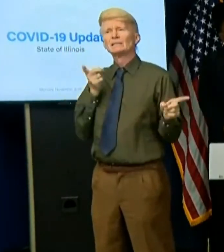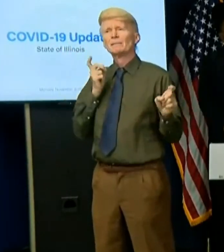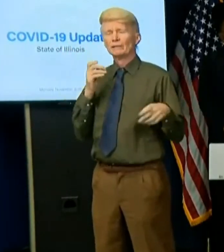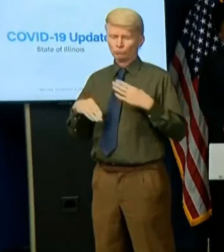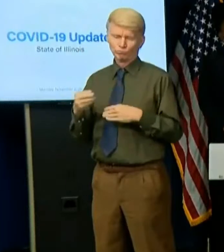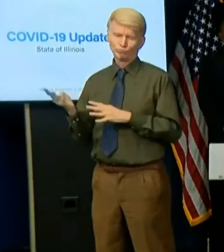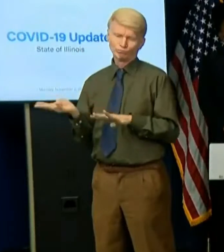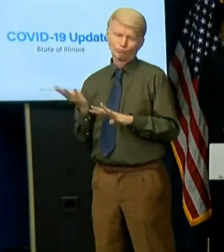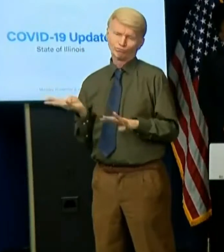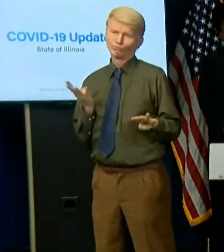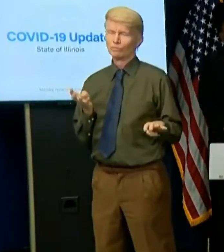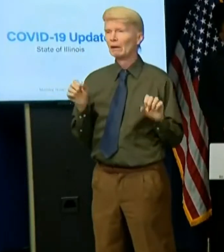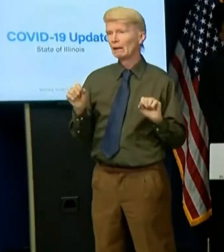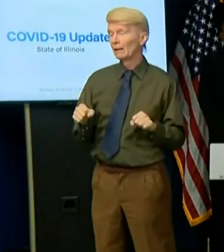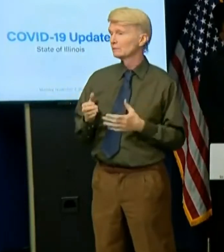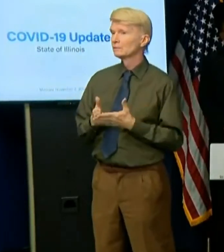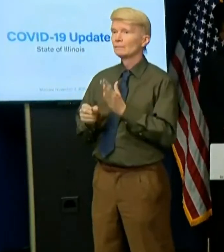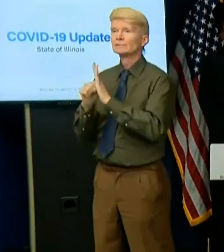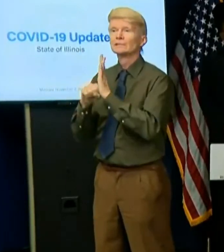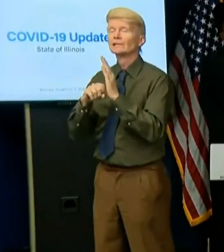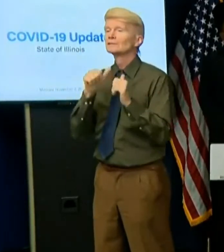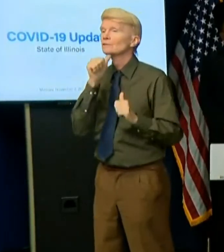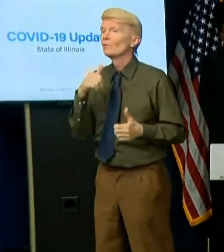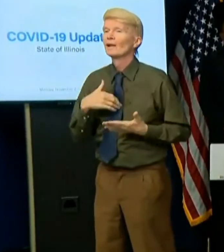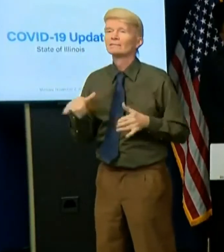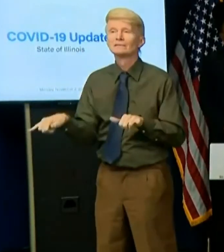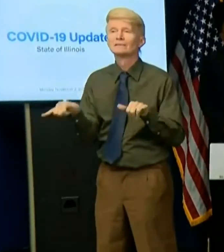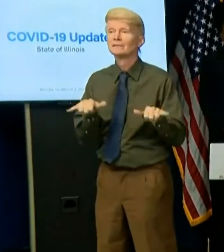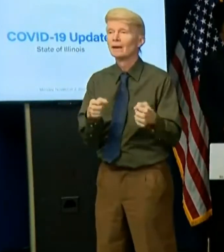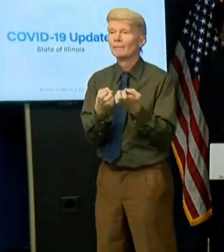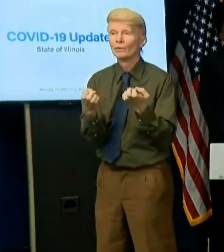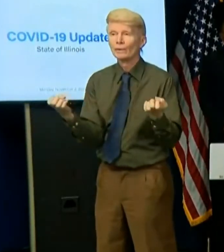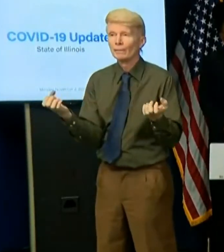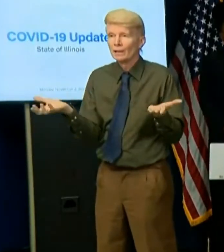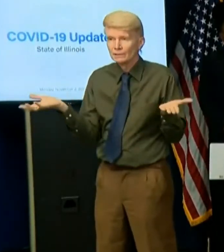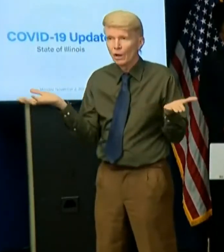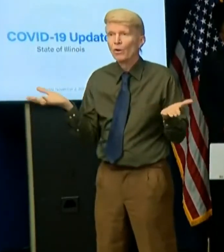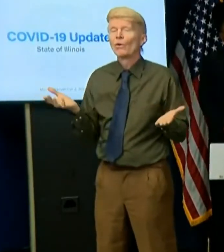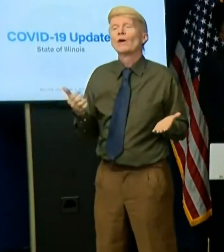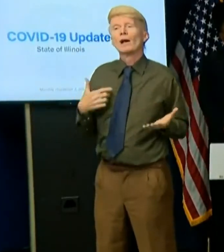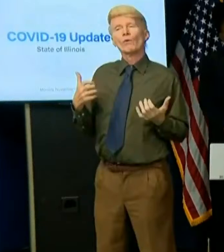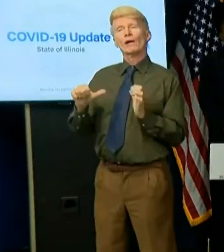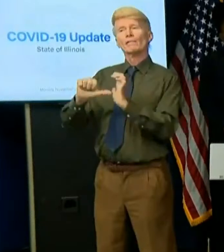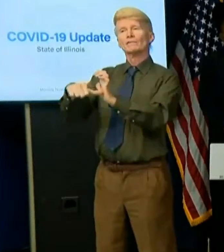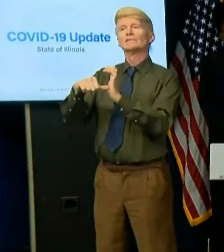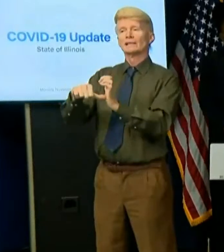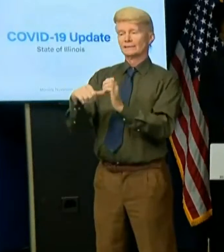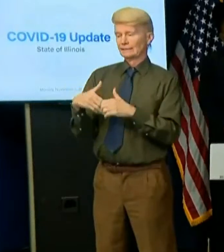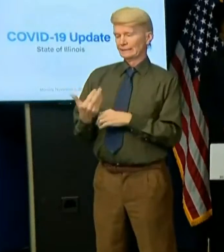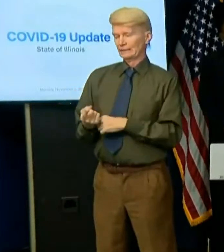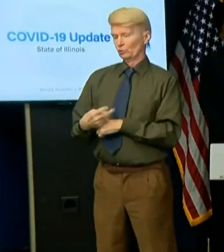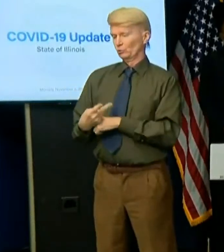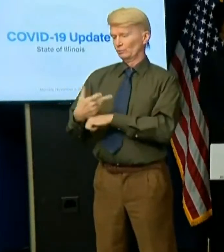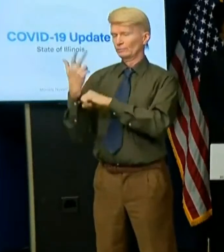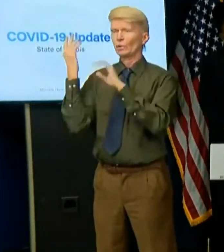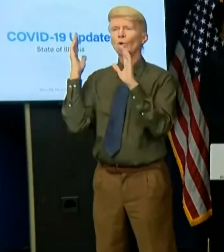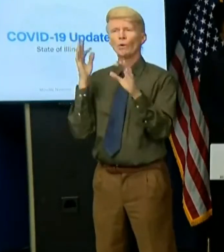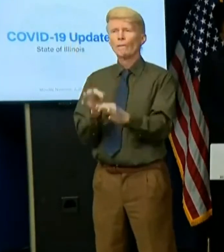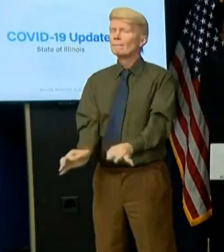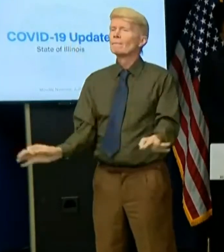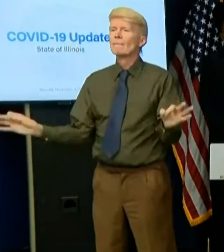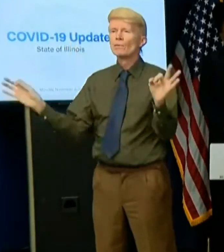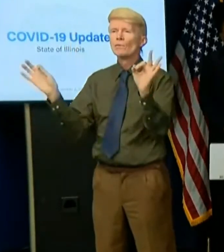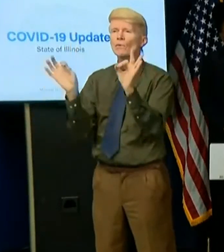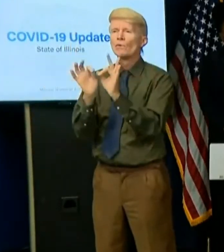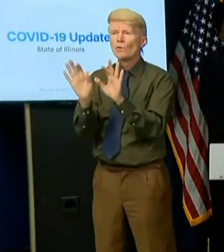ballots, and some don't. I want to put heavy emphasis on this last point. For the next few days, it's extremely important that you